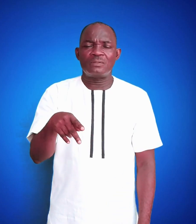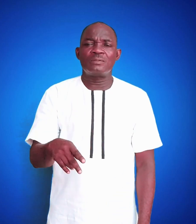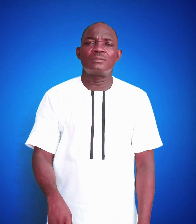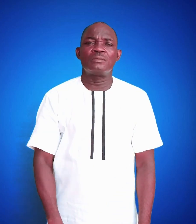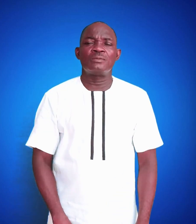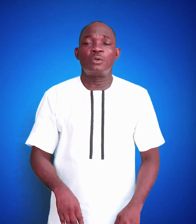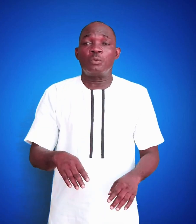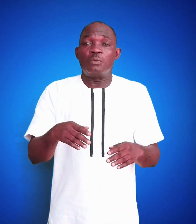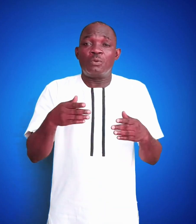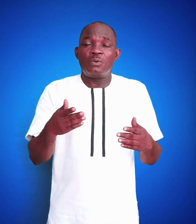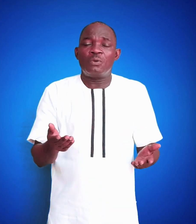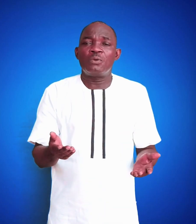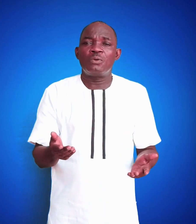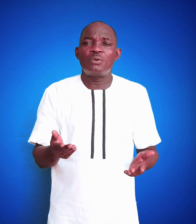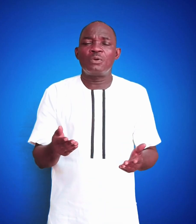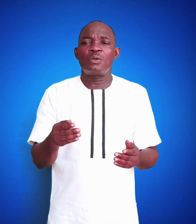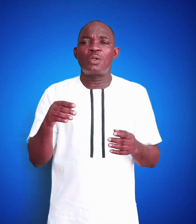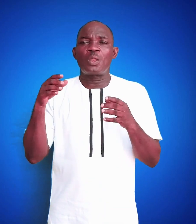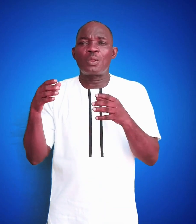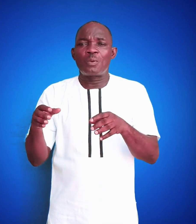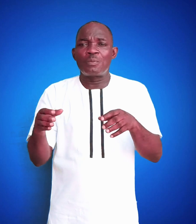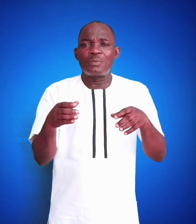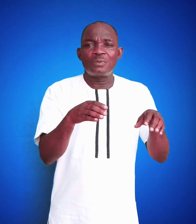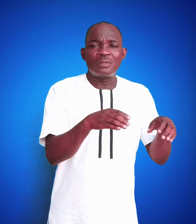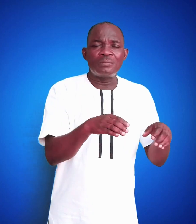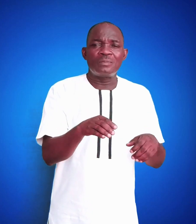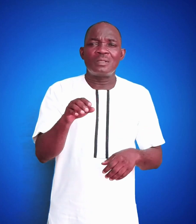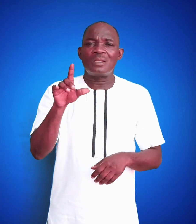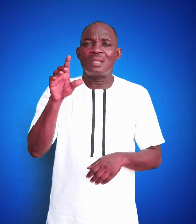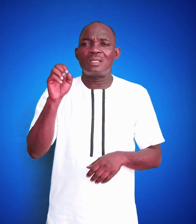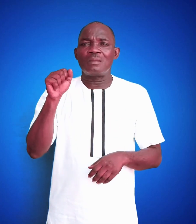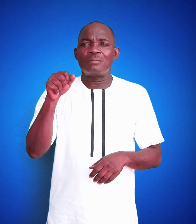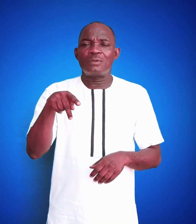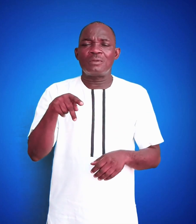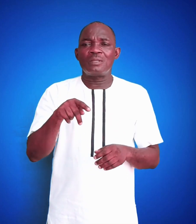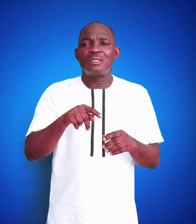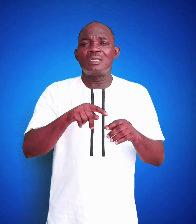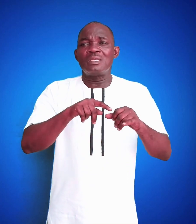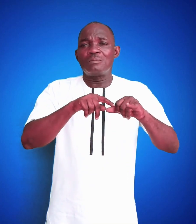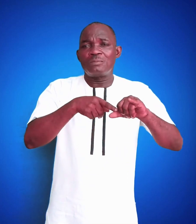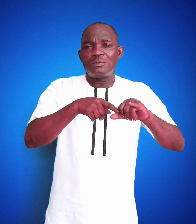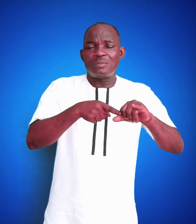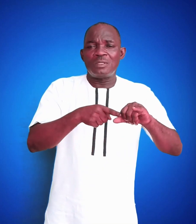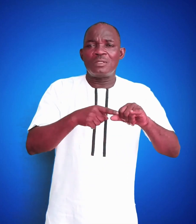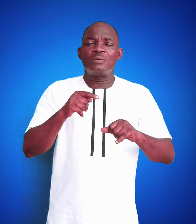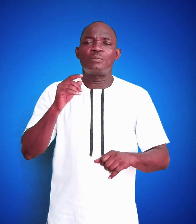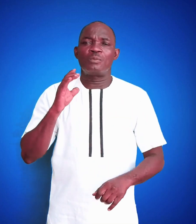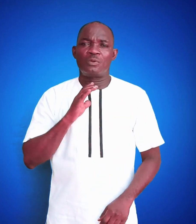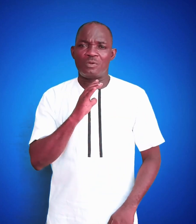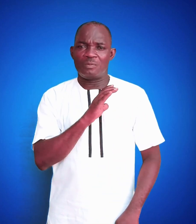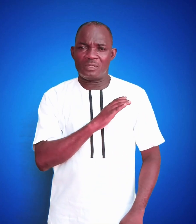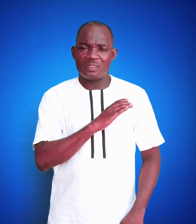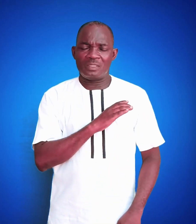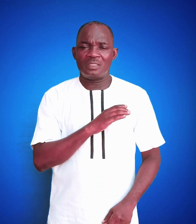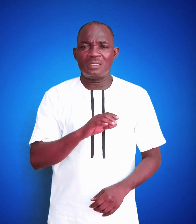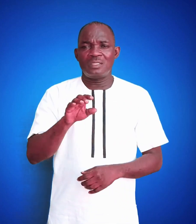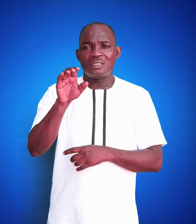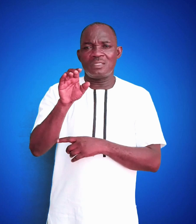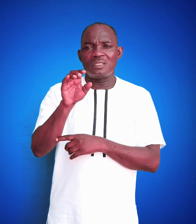CFPs, or Community LEAP Implementation Committee,